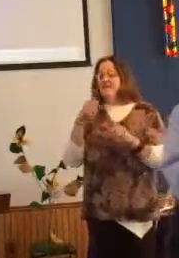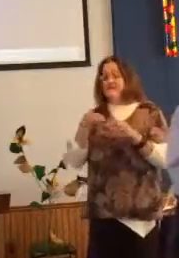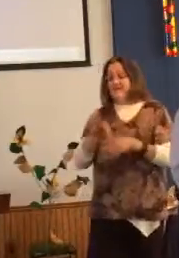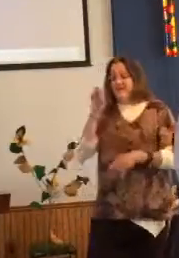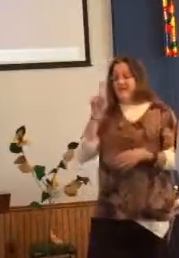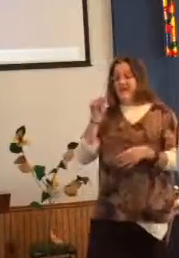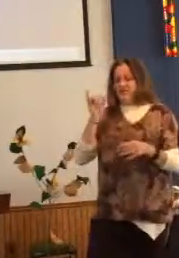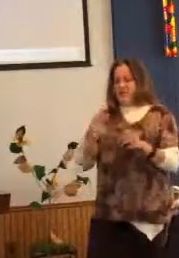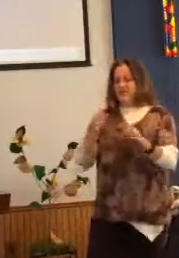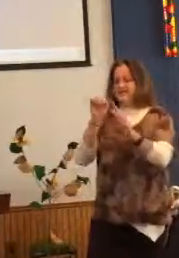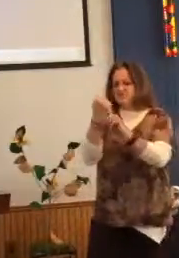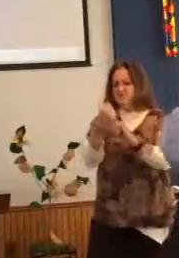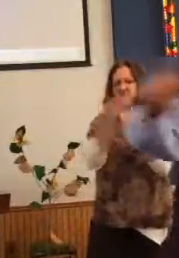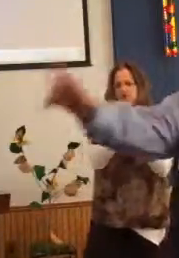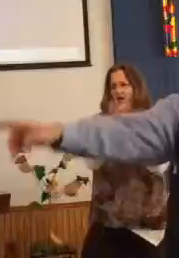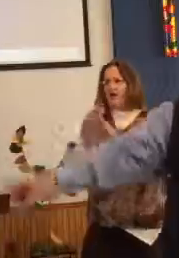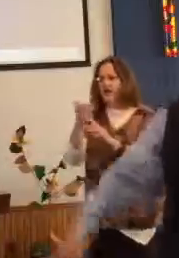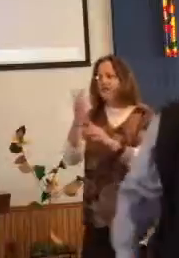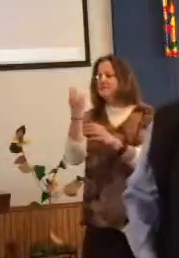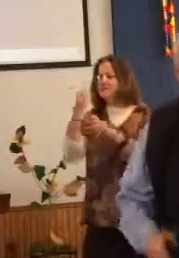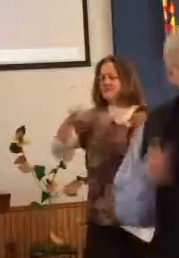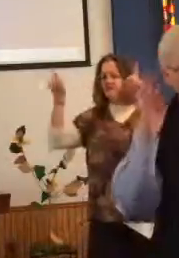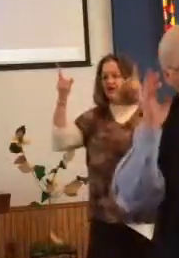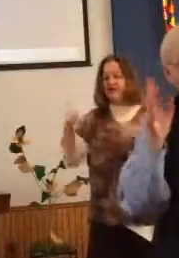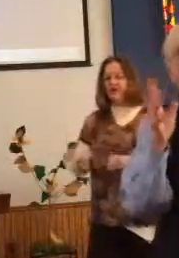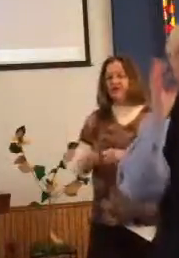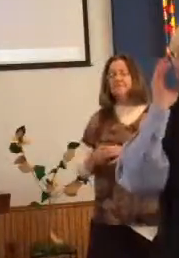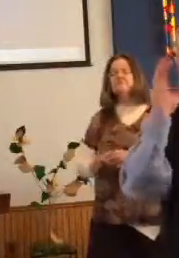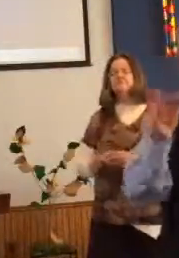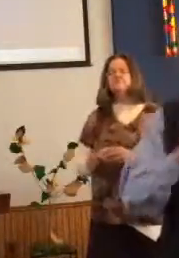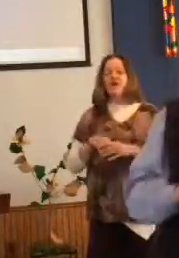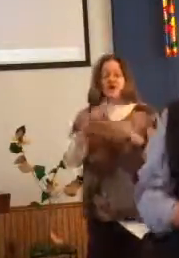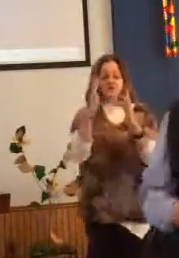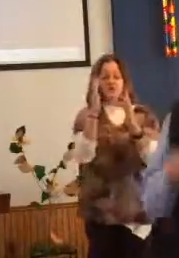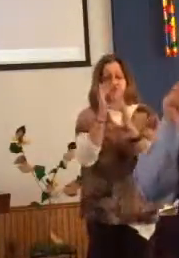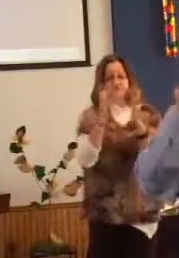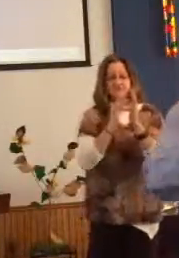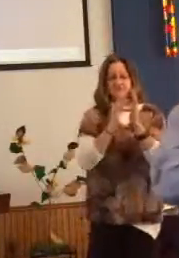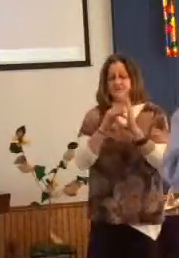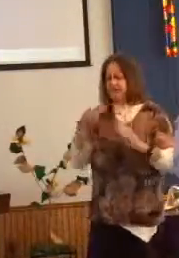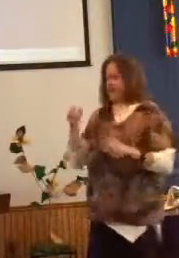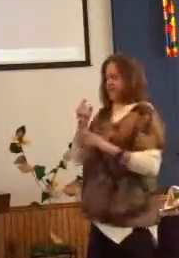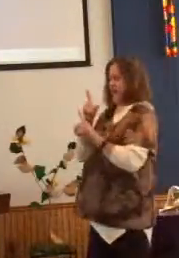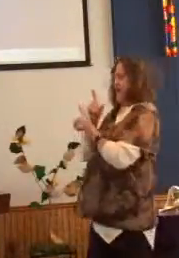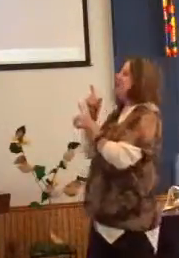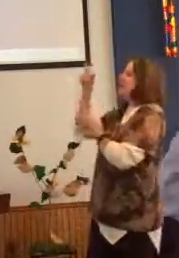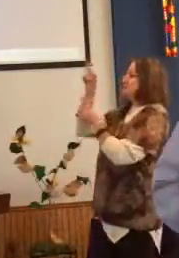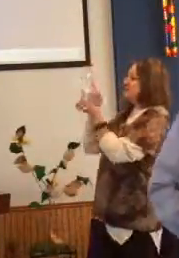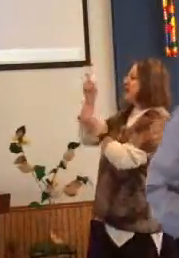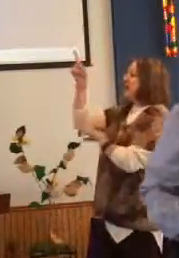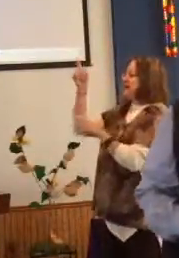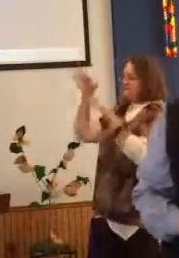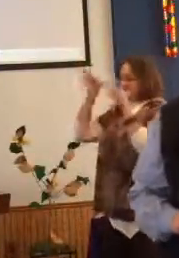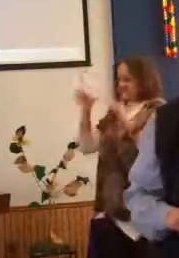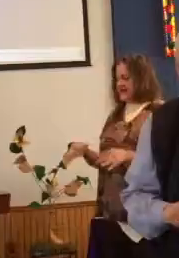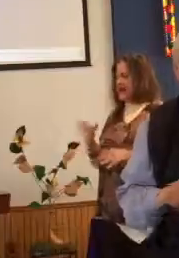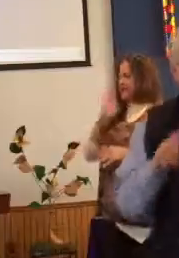situation. Now, both Jesus and Stripe made the decision to follow a difficult